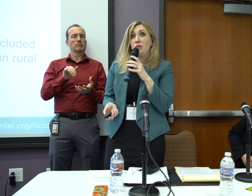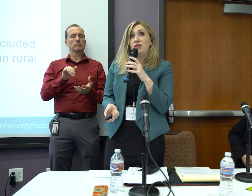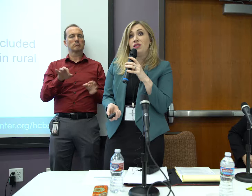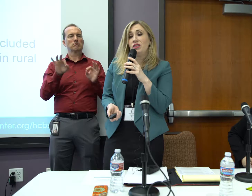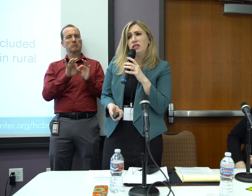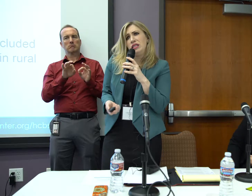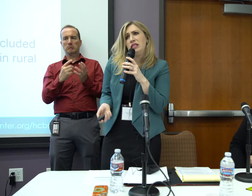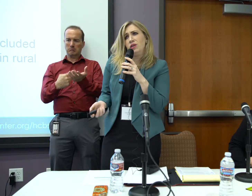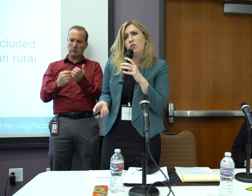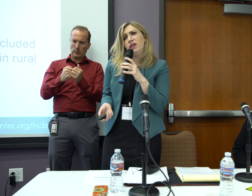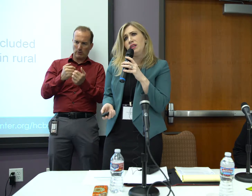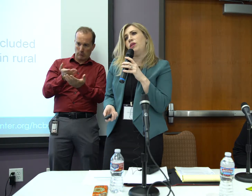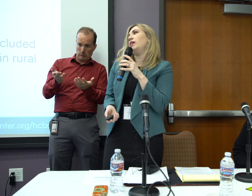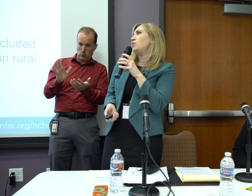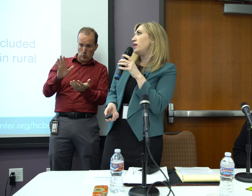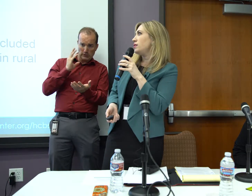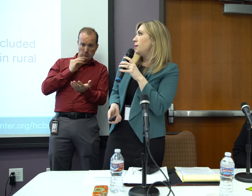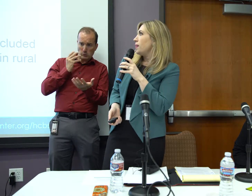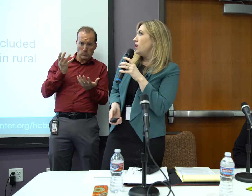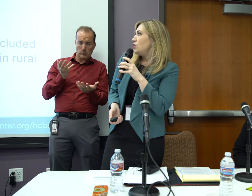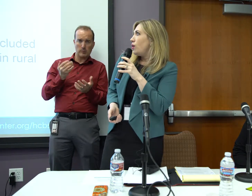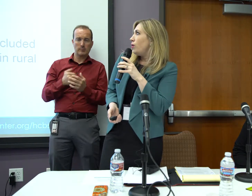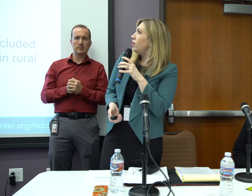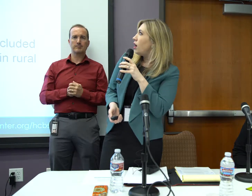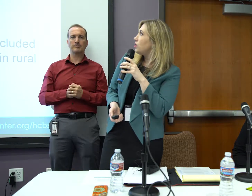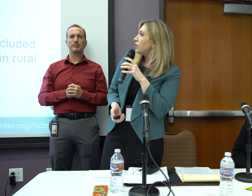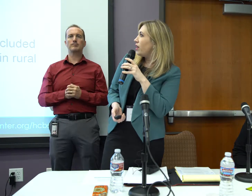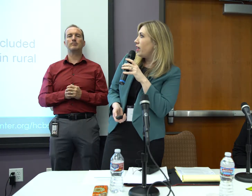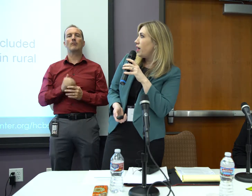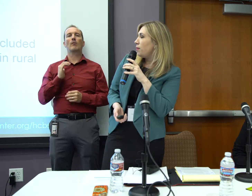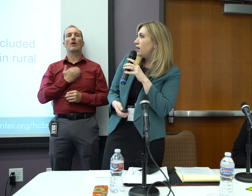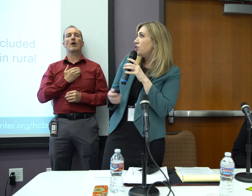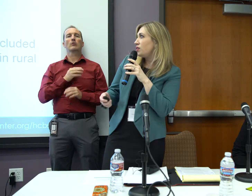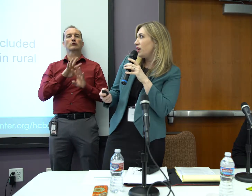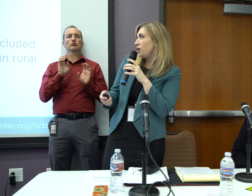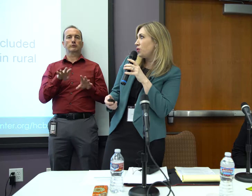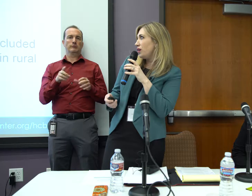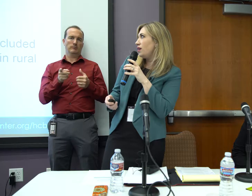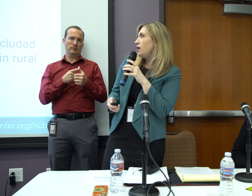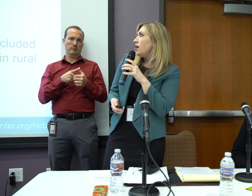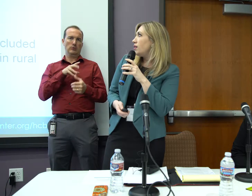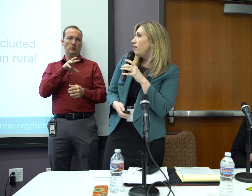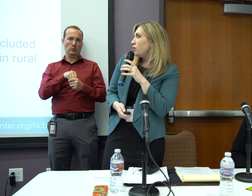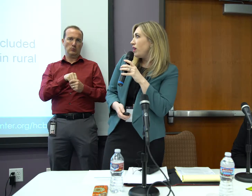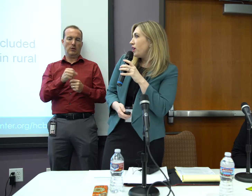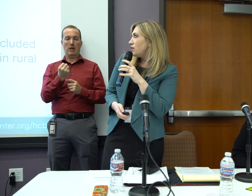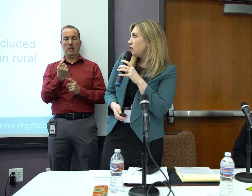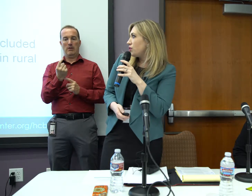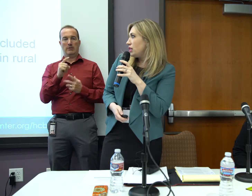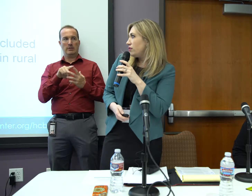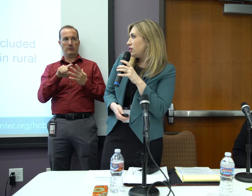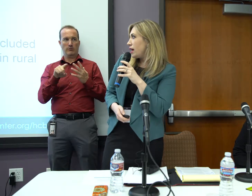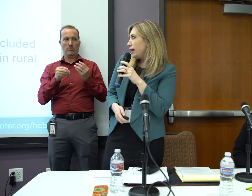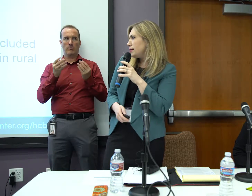to people receiving services and see what their experience was. So our survey initially included 11 providers